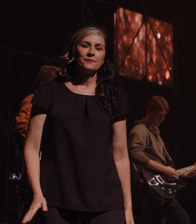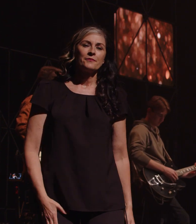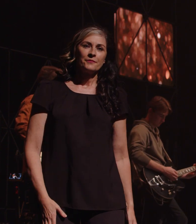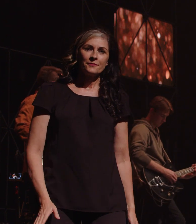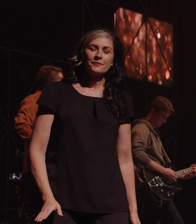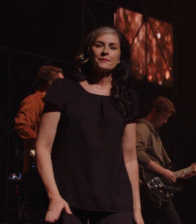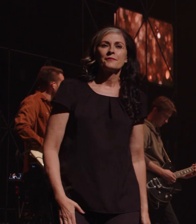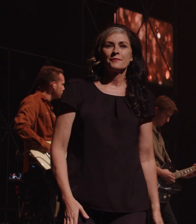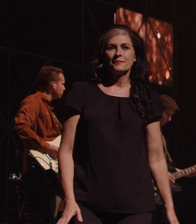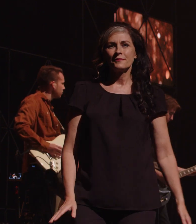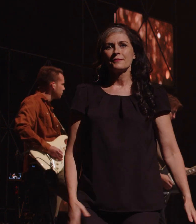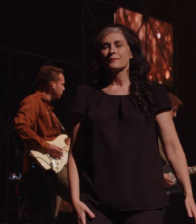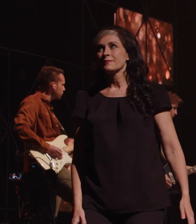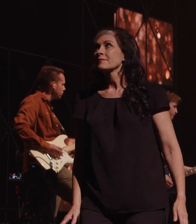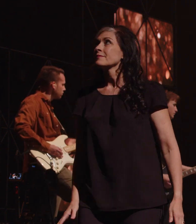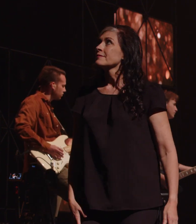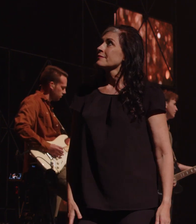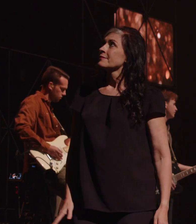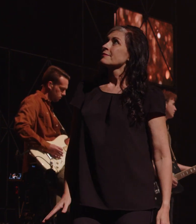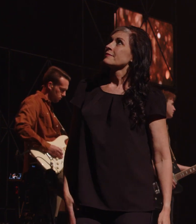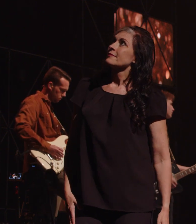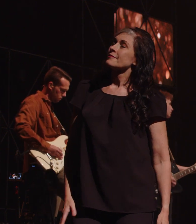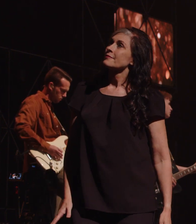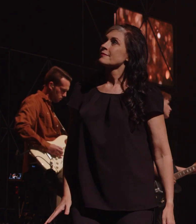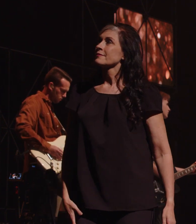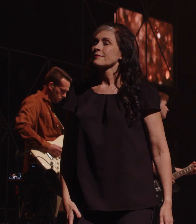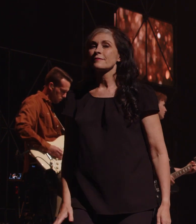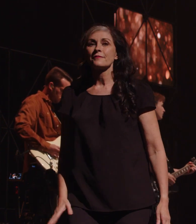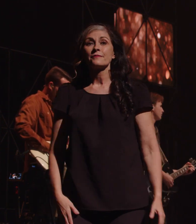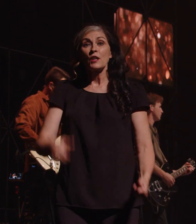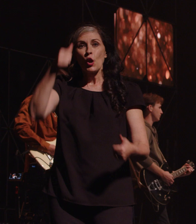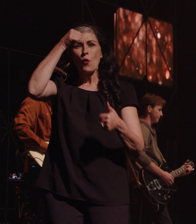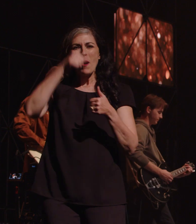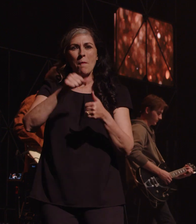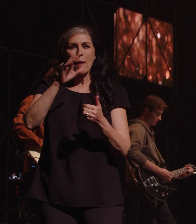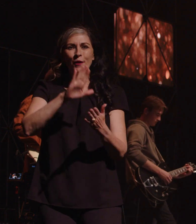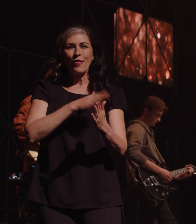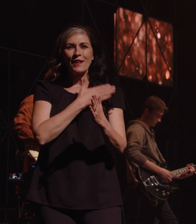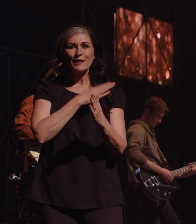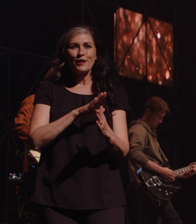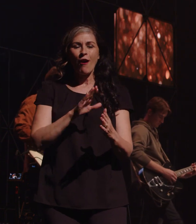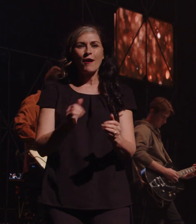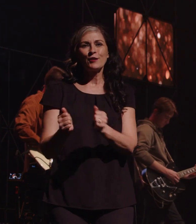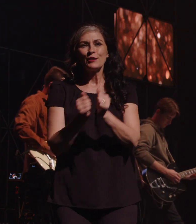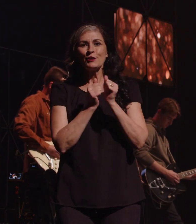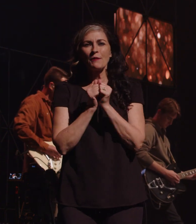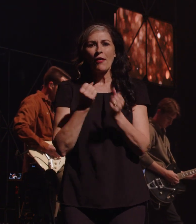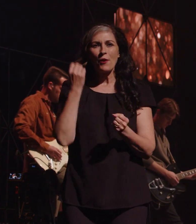love. If you remember this song, sing with me.